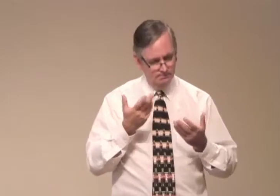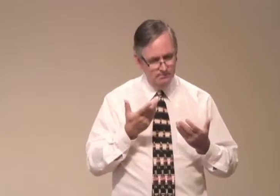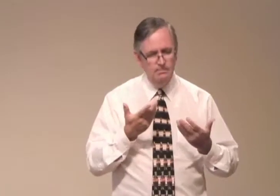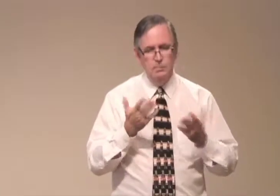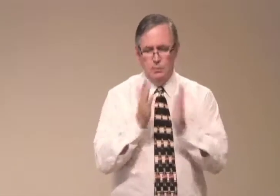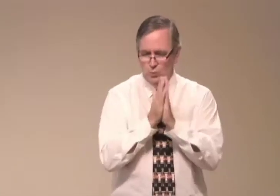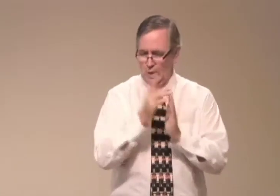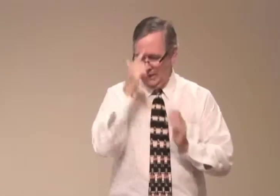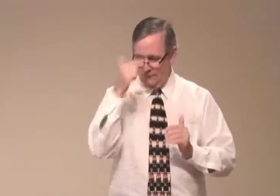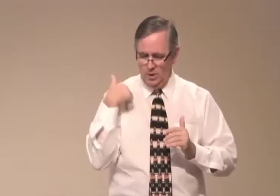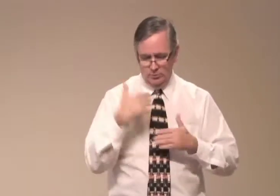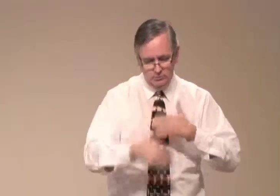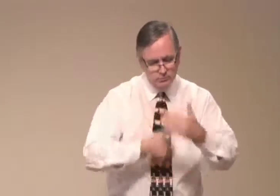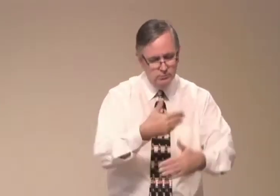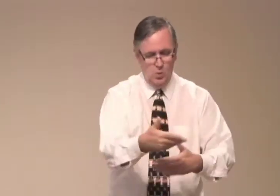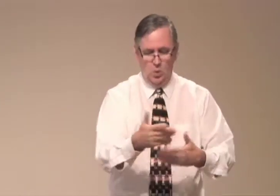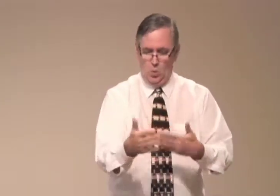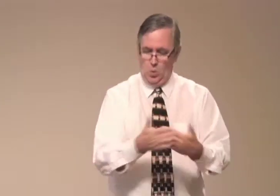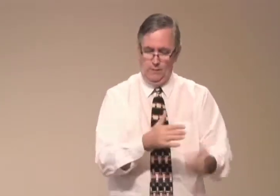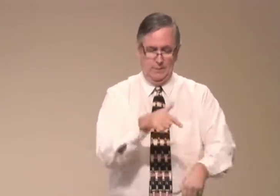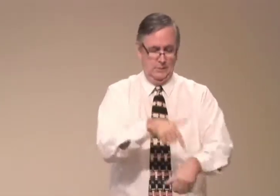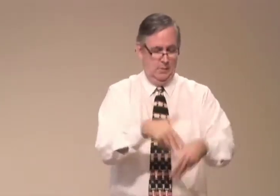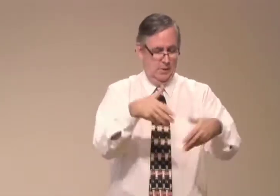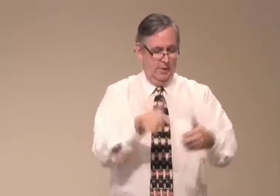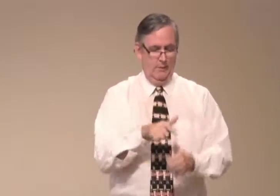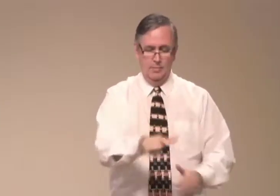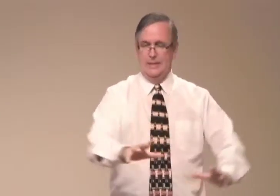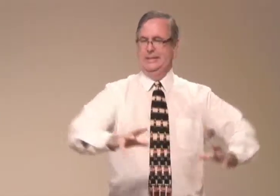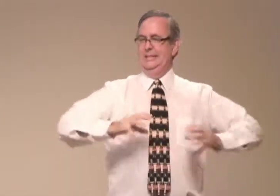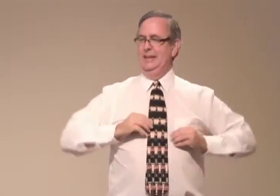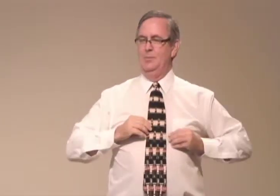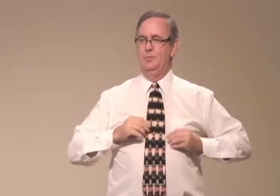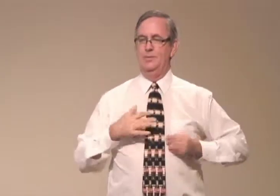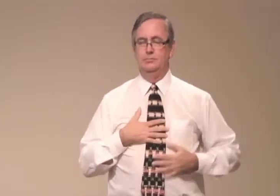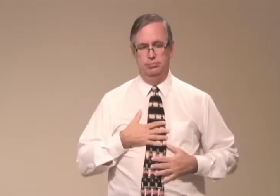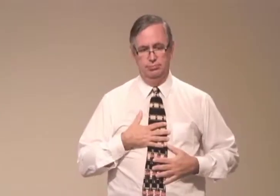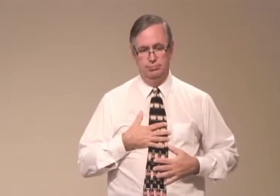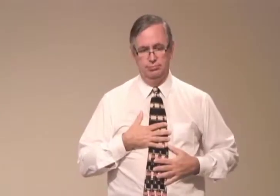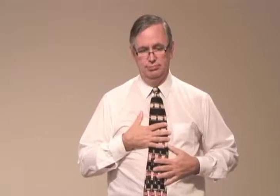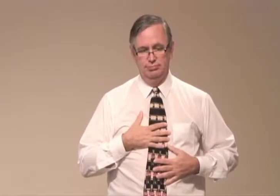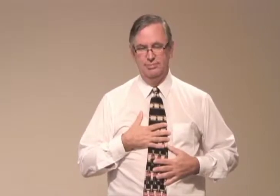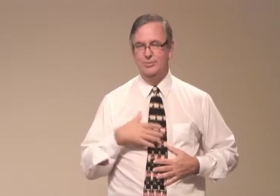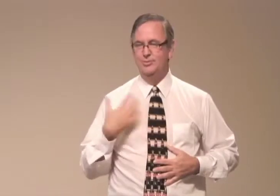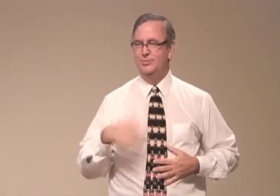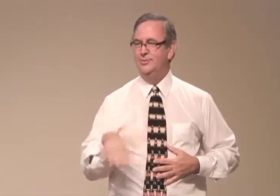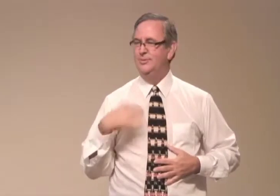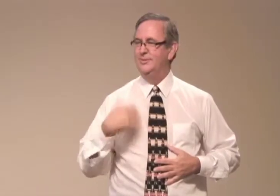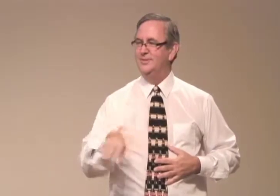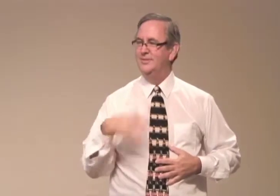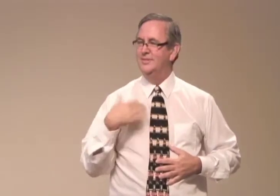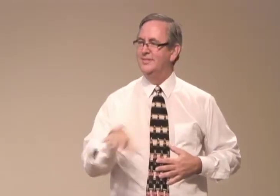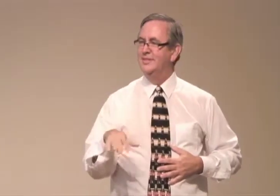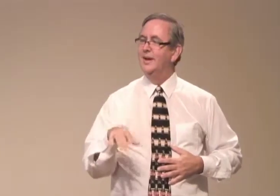difficult. but pray for us and help us to accept whatever time we have left.